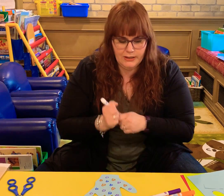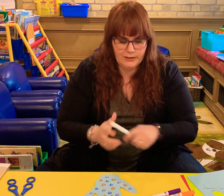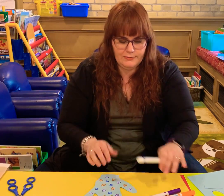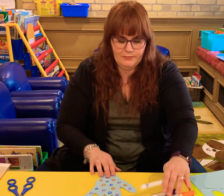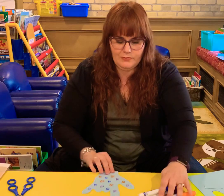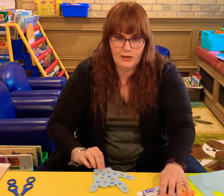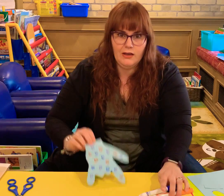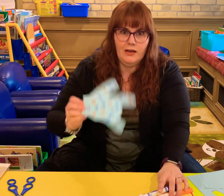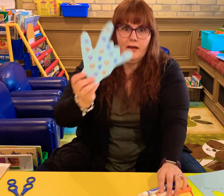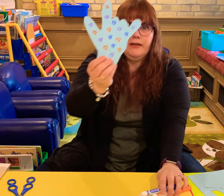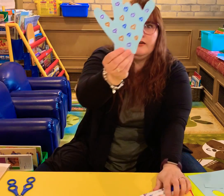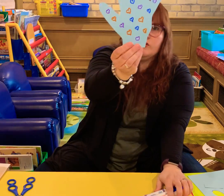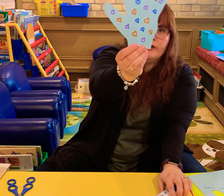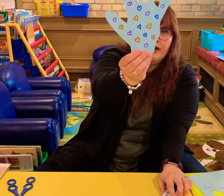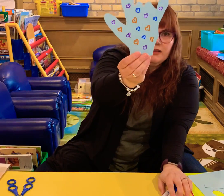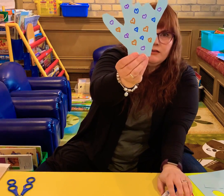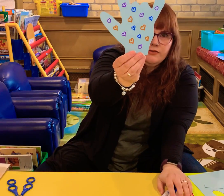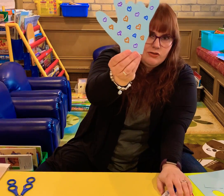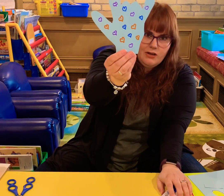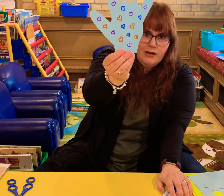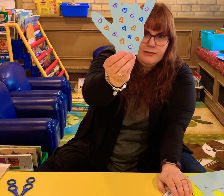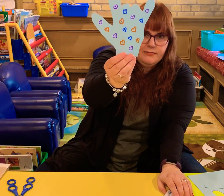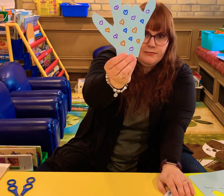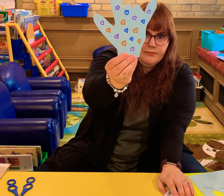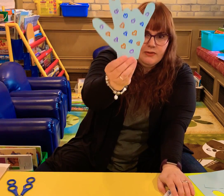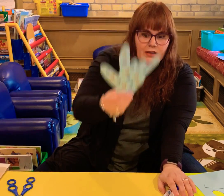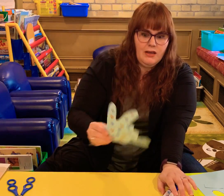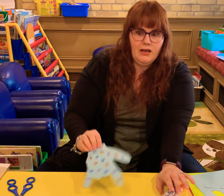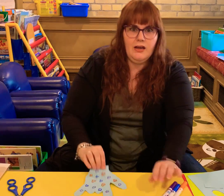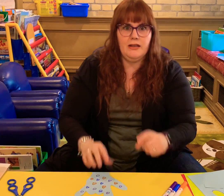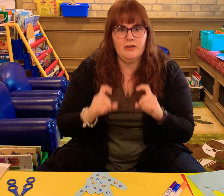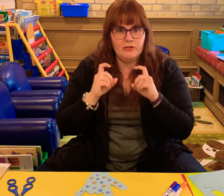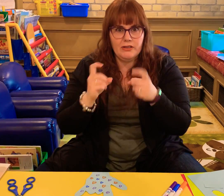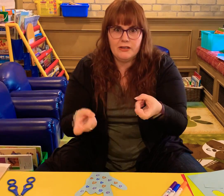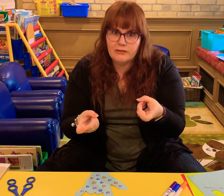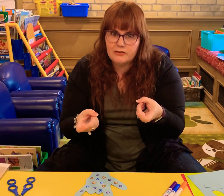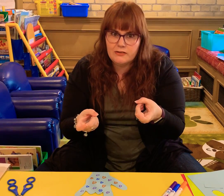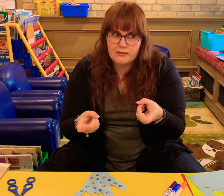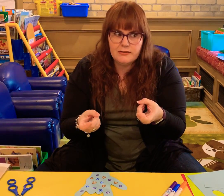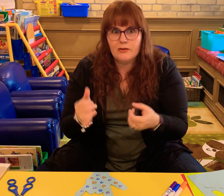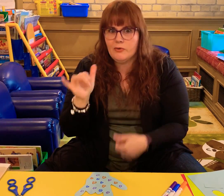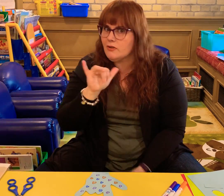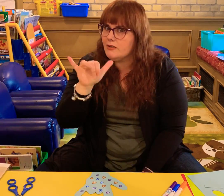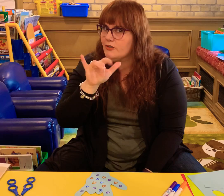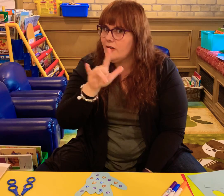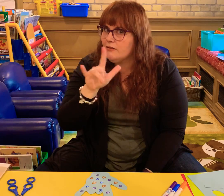okay and there's my I love you sign and now you can give it to someone that you love